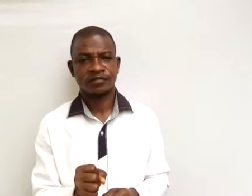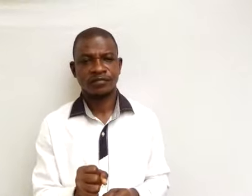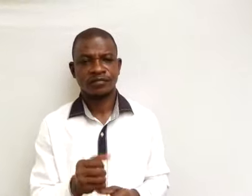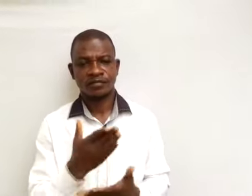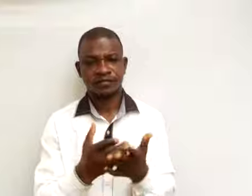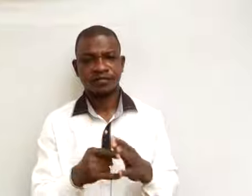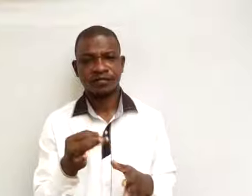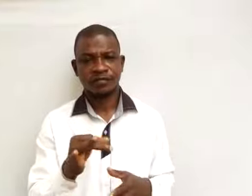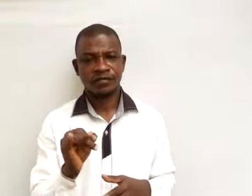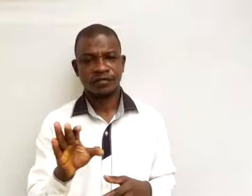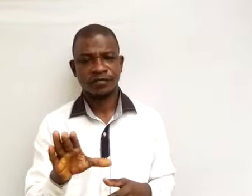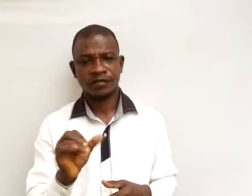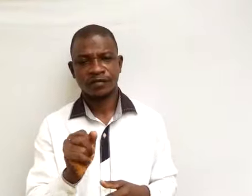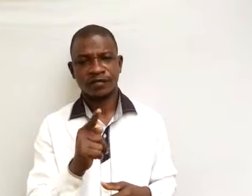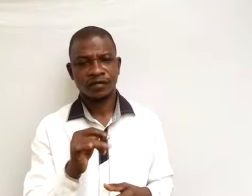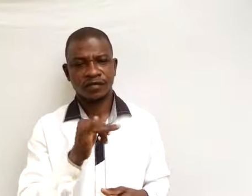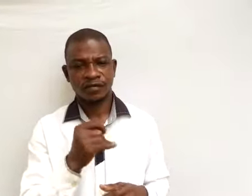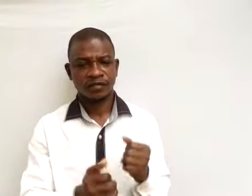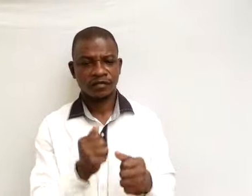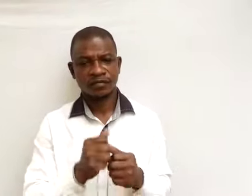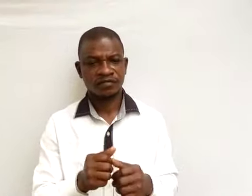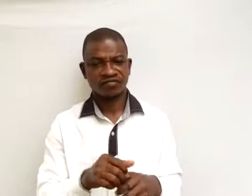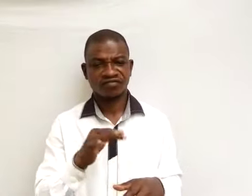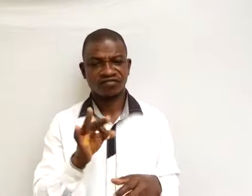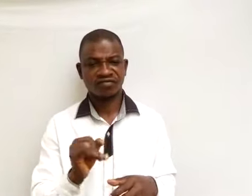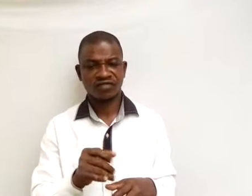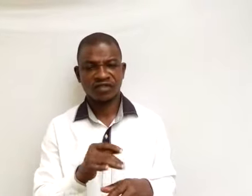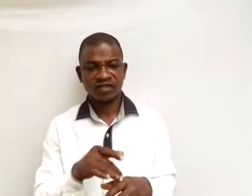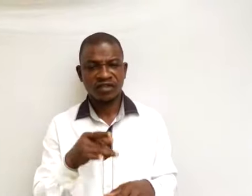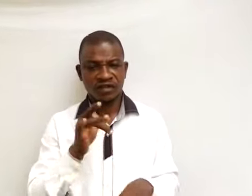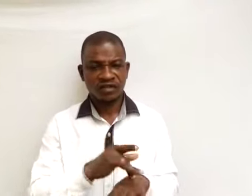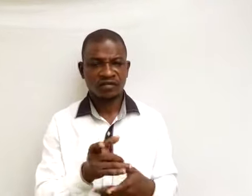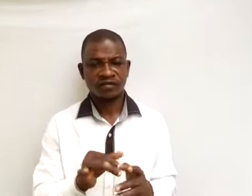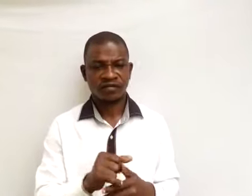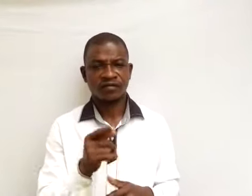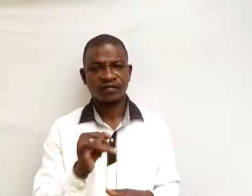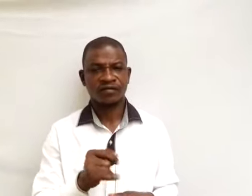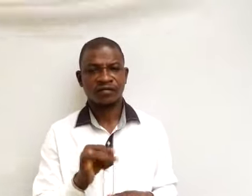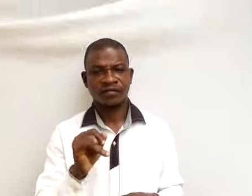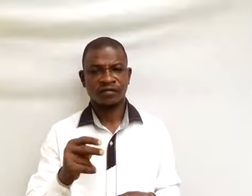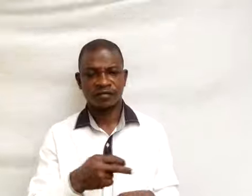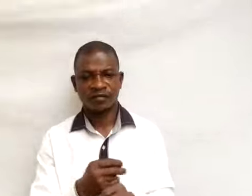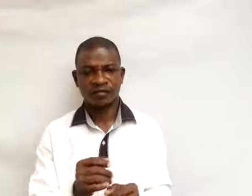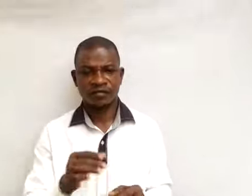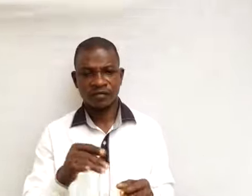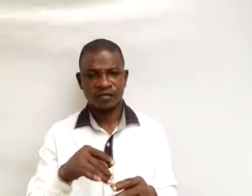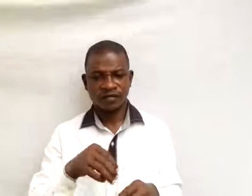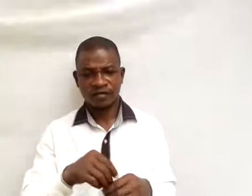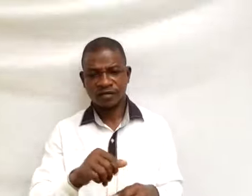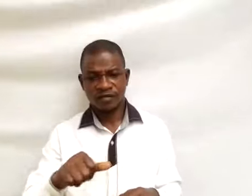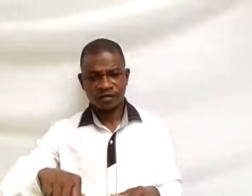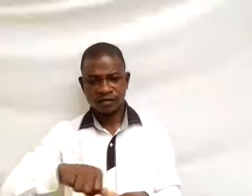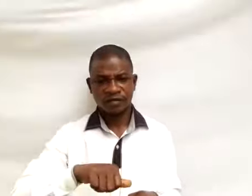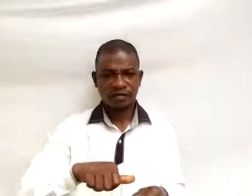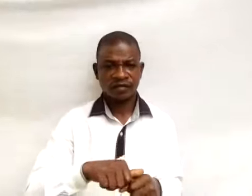of the factors which influence concentration of industries in a particular area